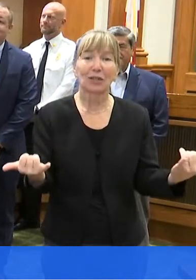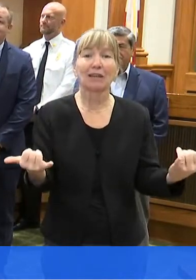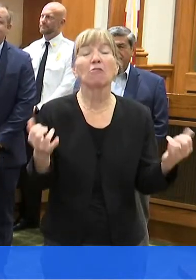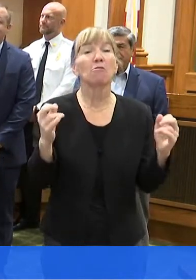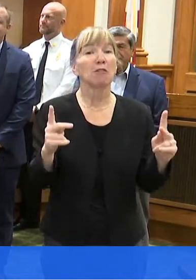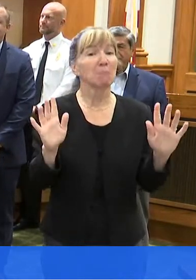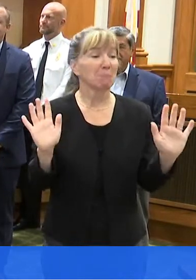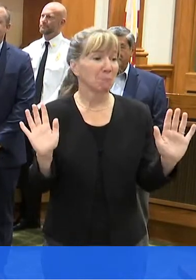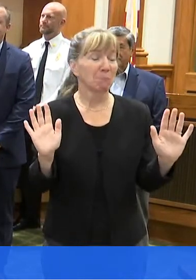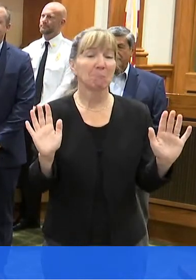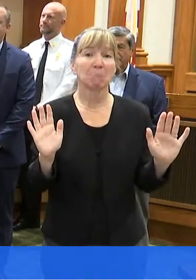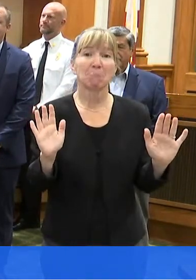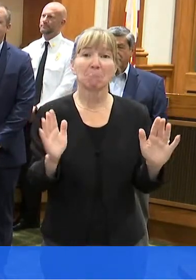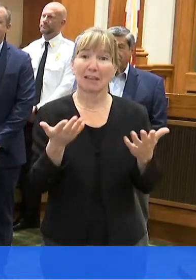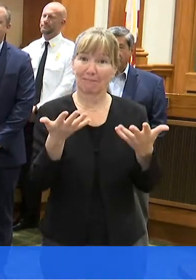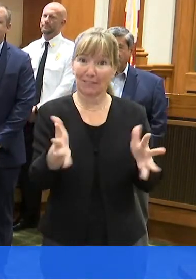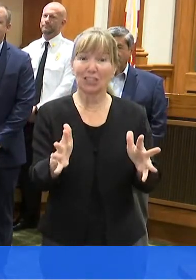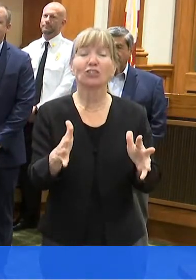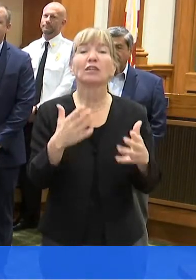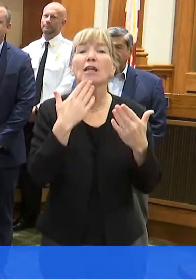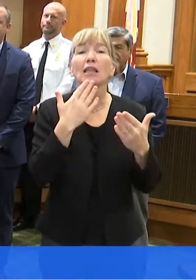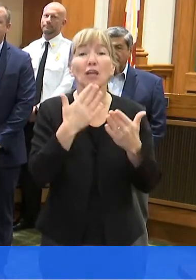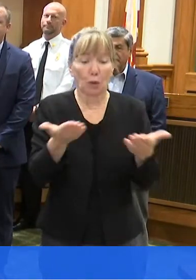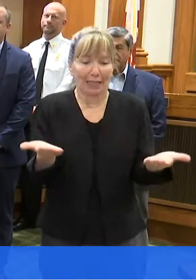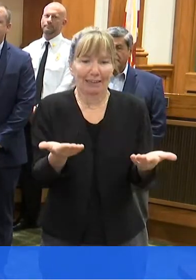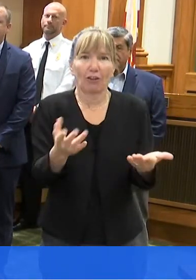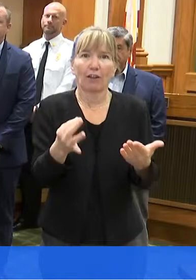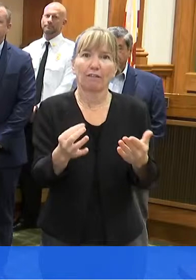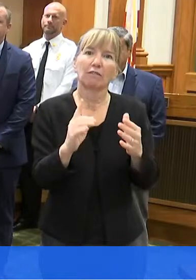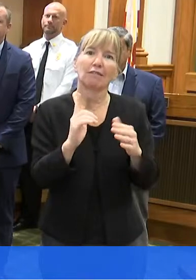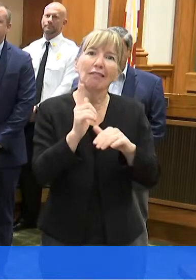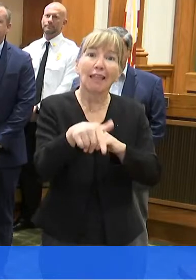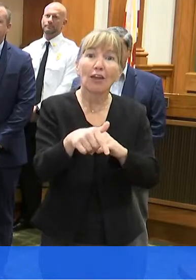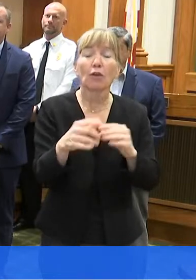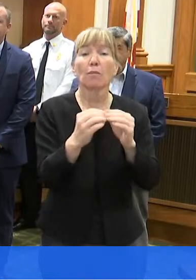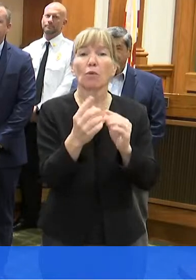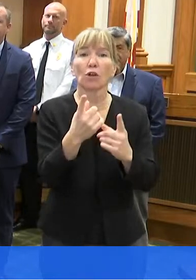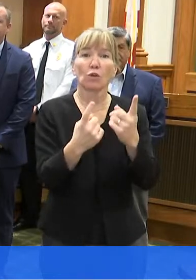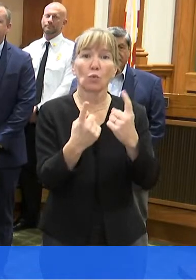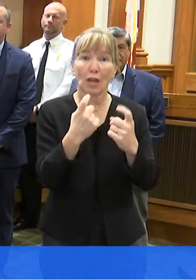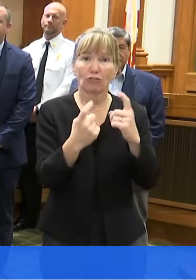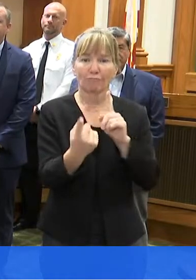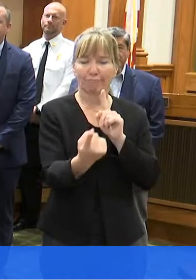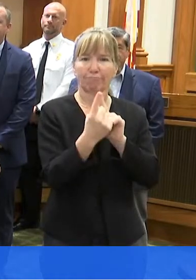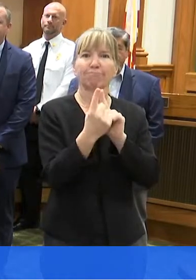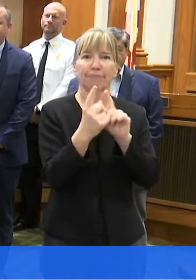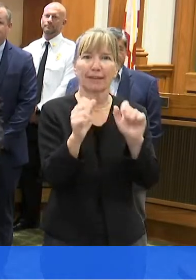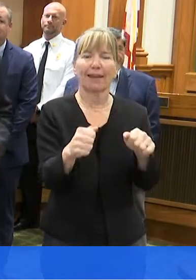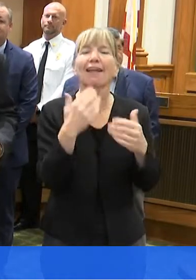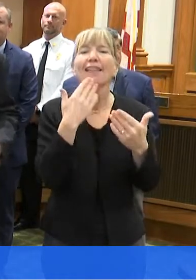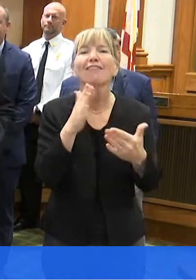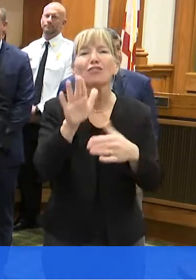Okay, well, I guess we'll end the press conference, and thank you. We'll be here for any other questions afterwards individually. Thank you for your time.